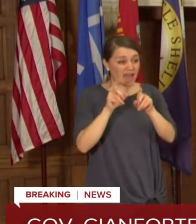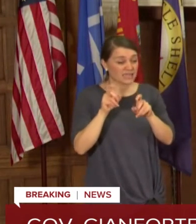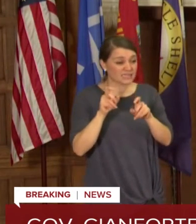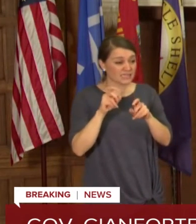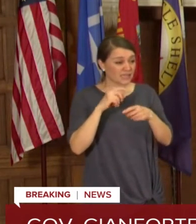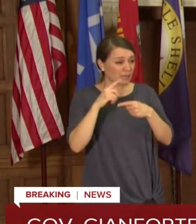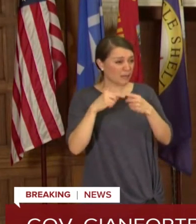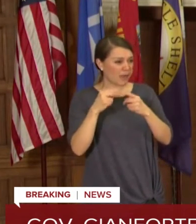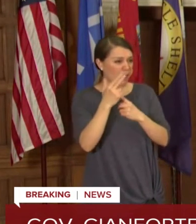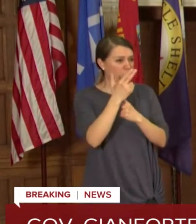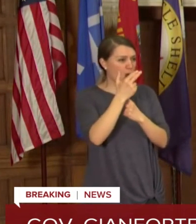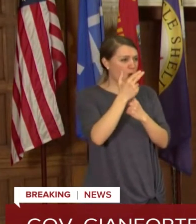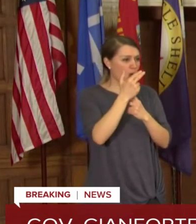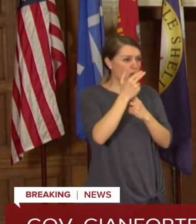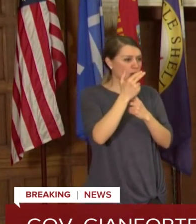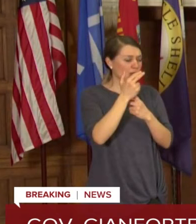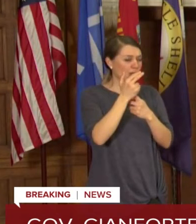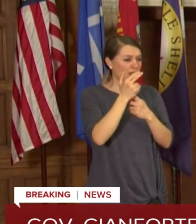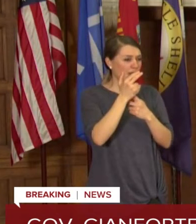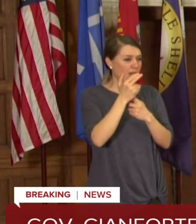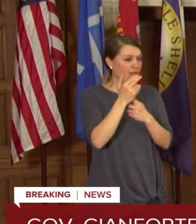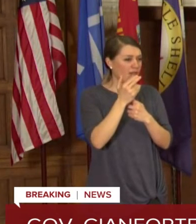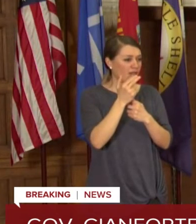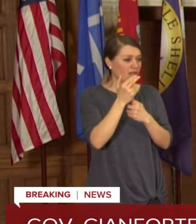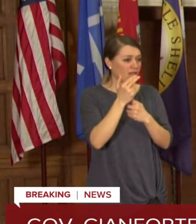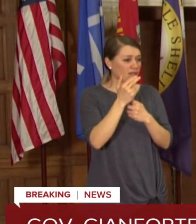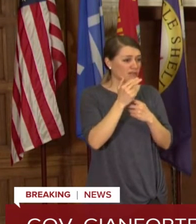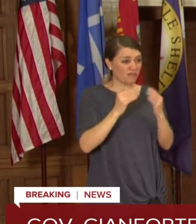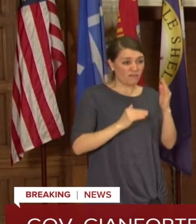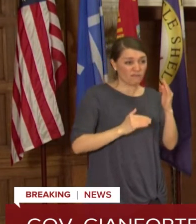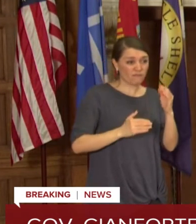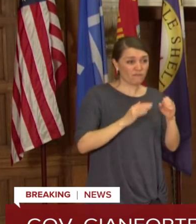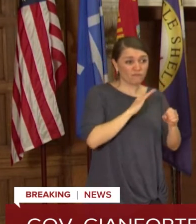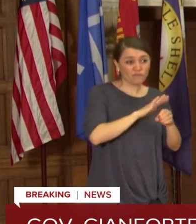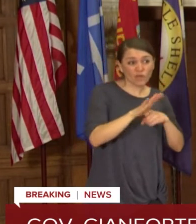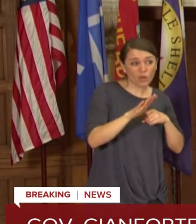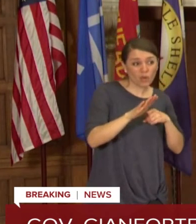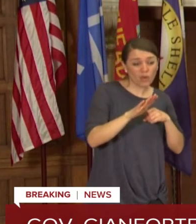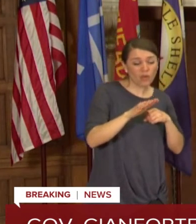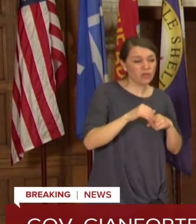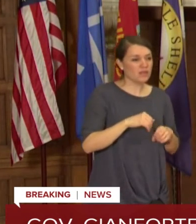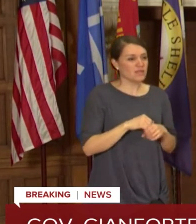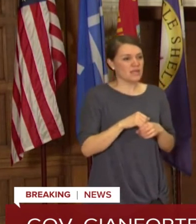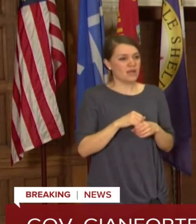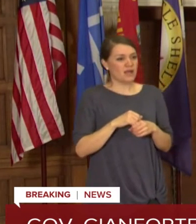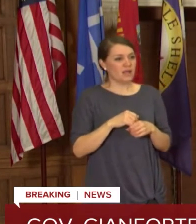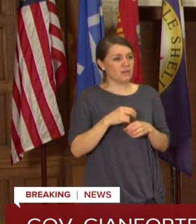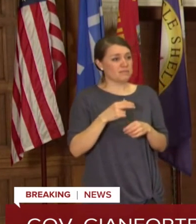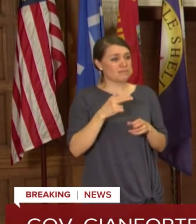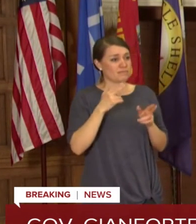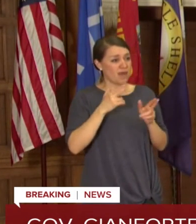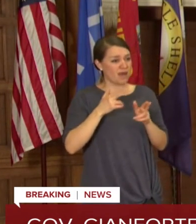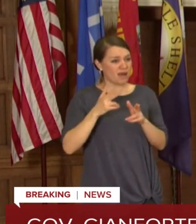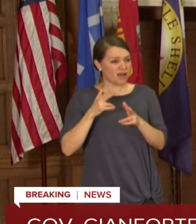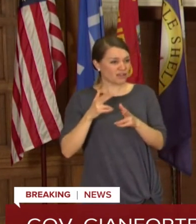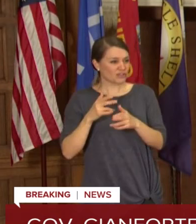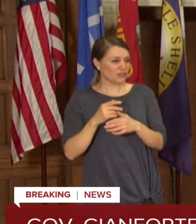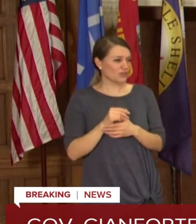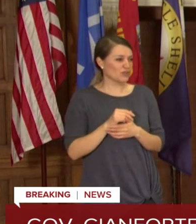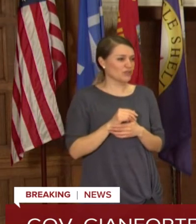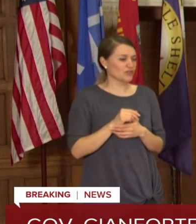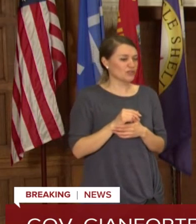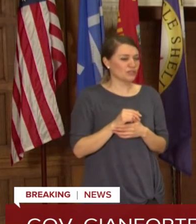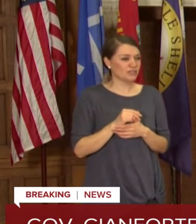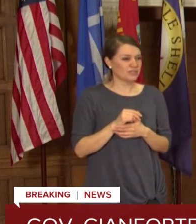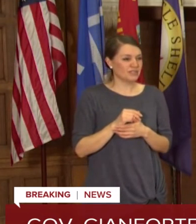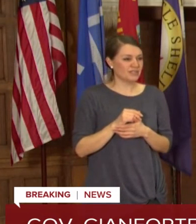accommodations, excursions, fishing guides, hunting outfitters are starting to report that they're booking